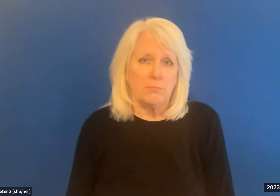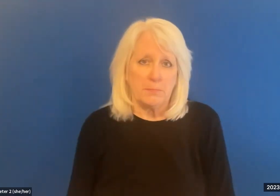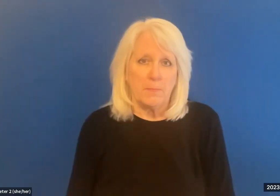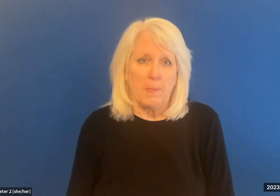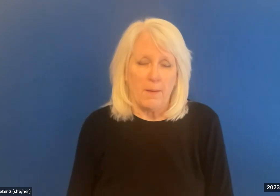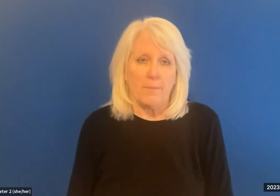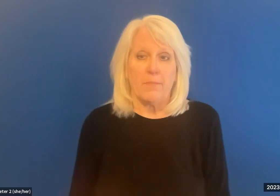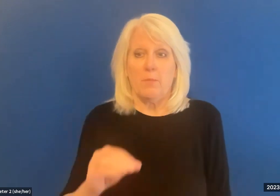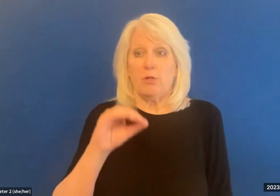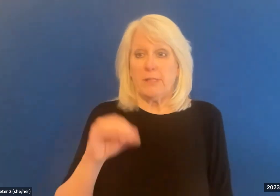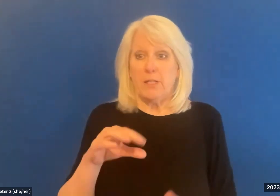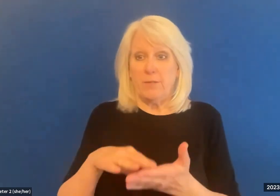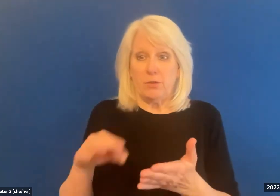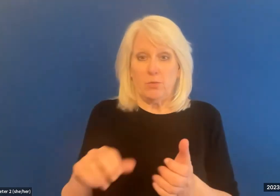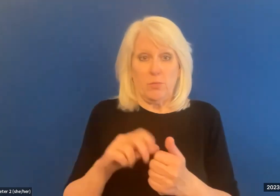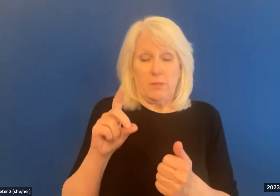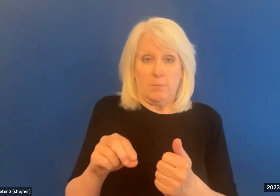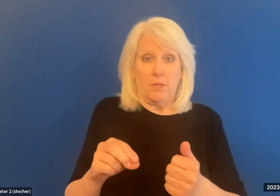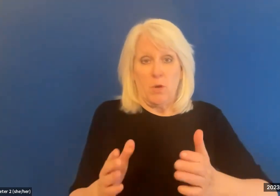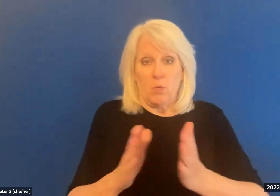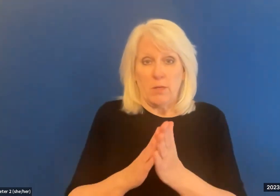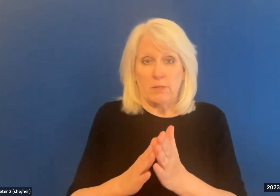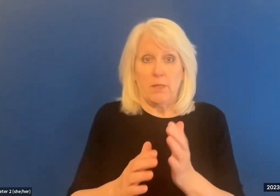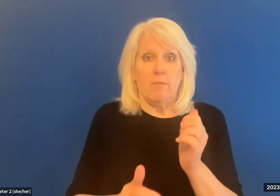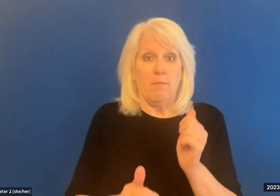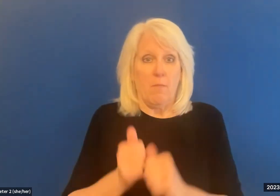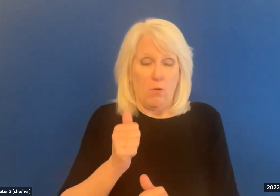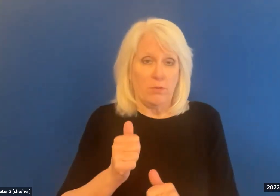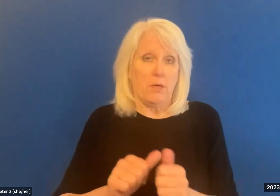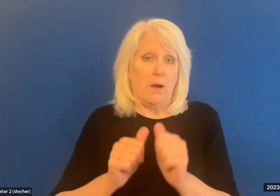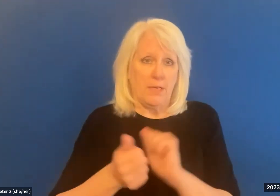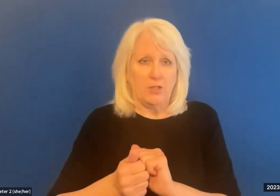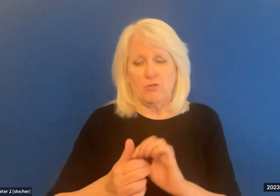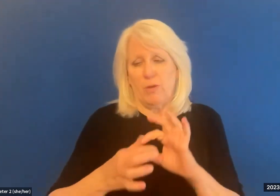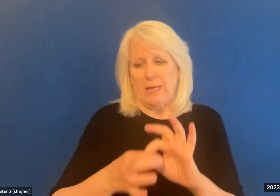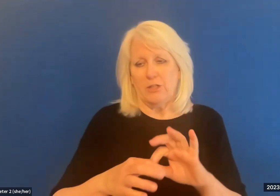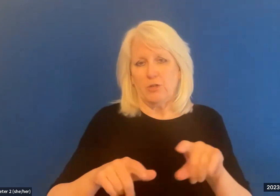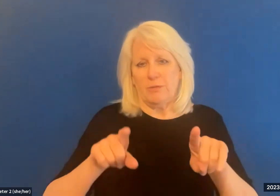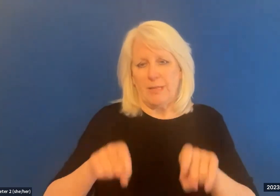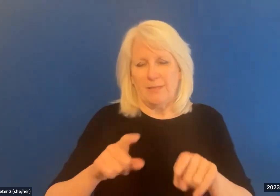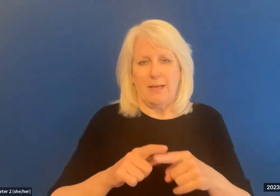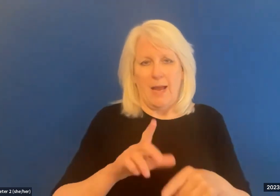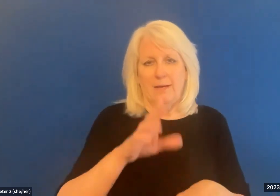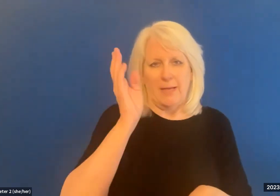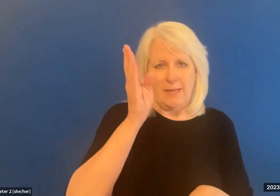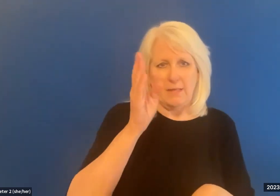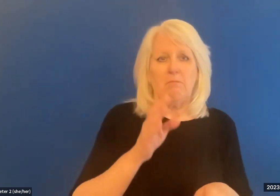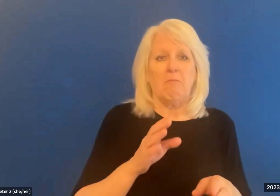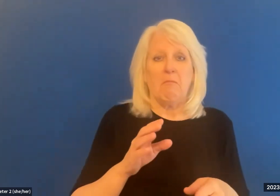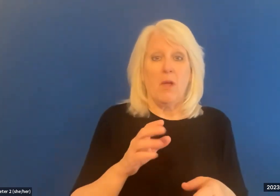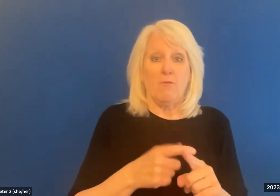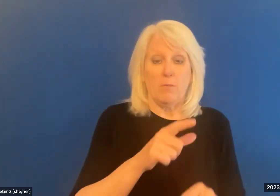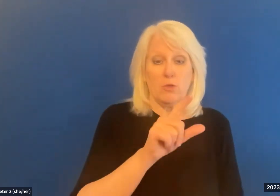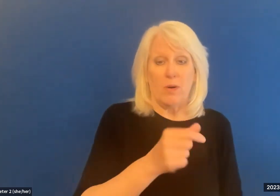The percentage of students with disabilities requesting most types of didactic testing-related accommodations significantly decreased from 2019